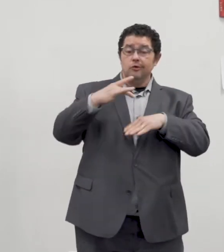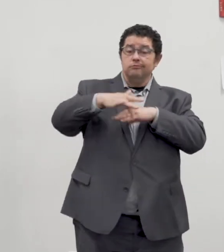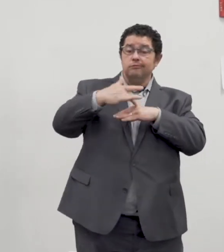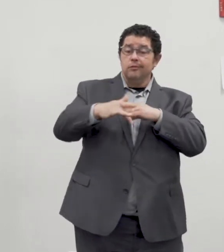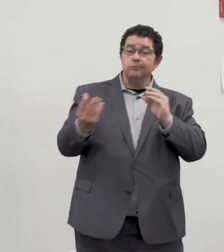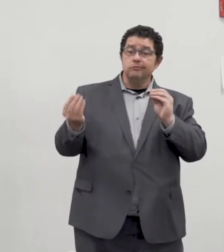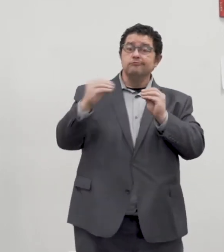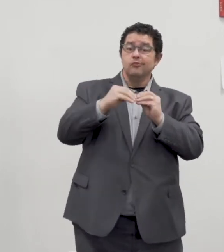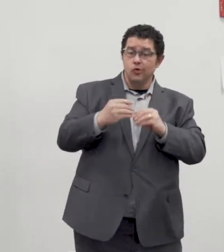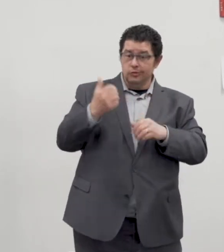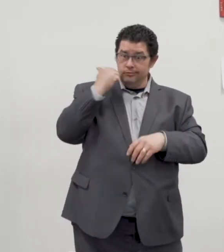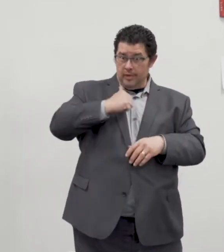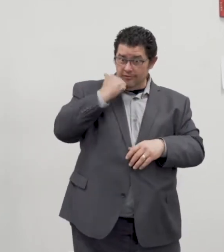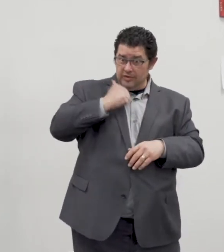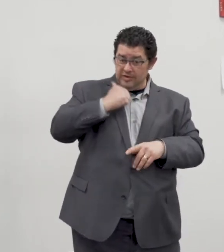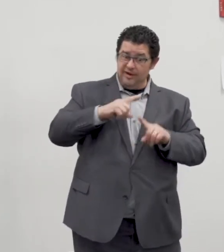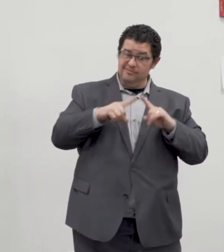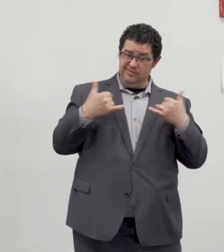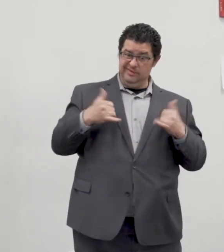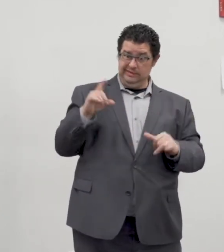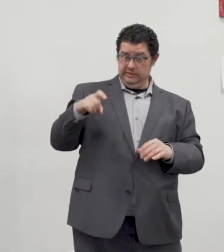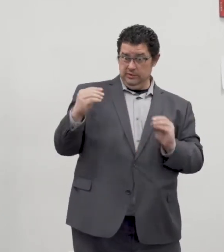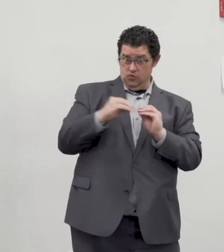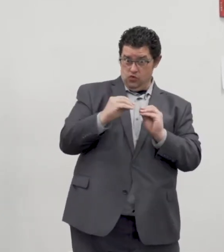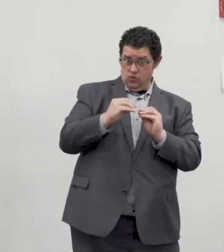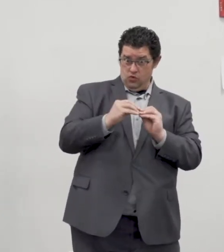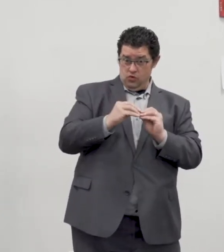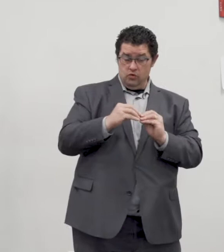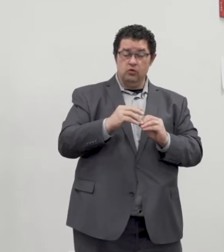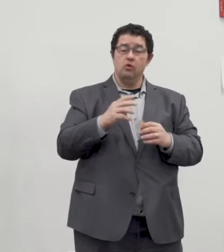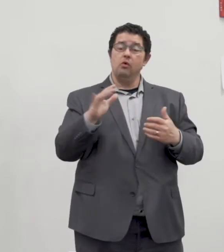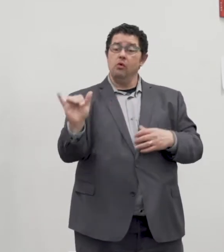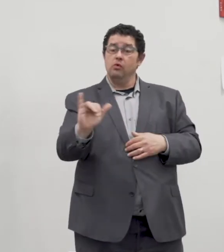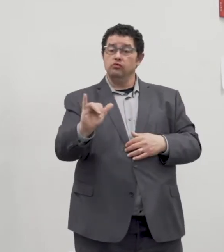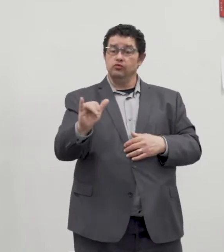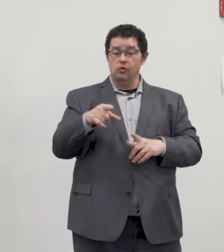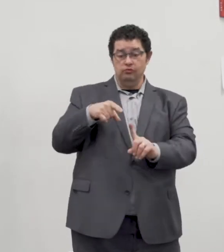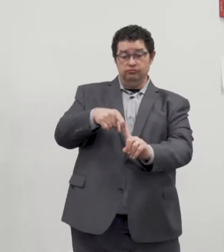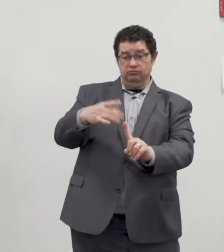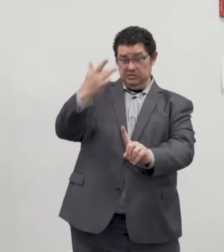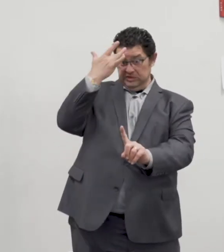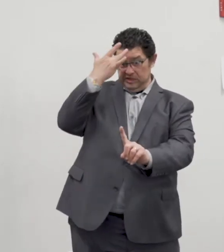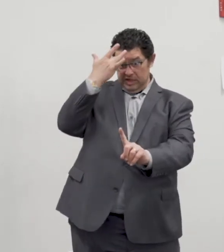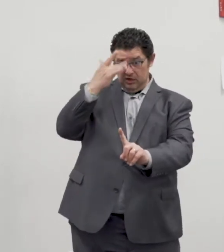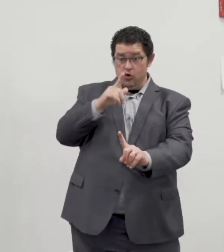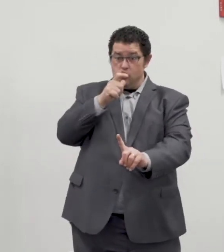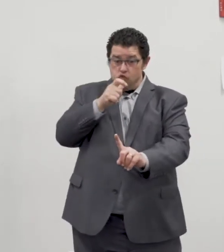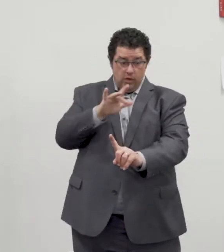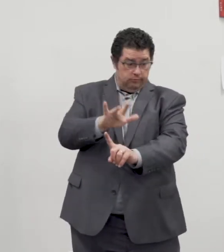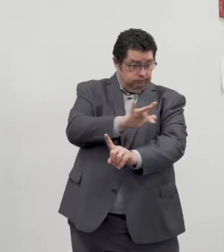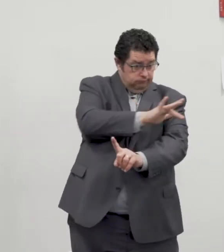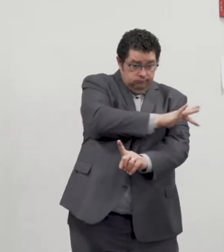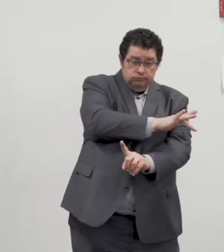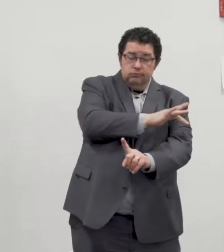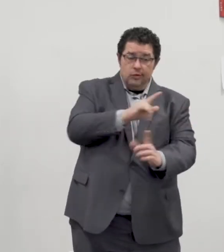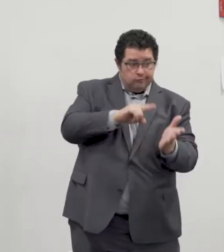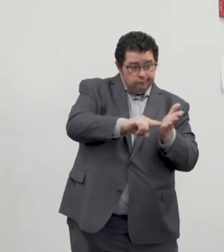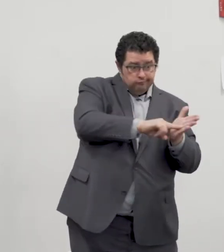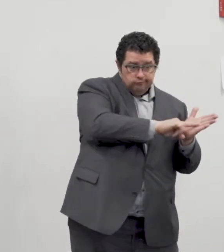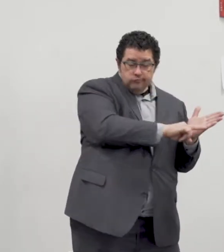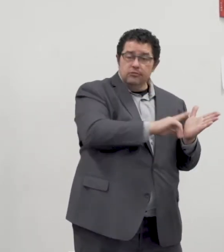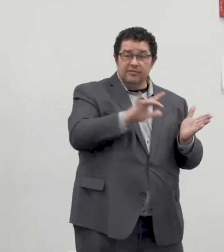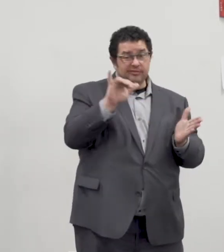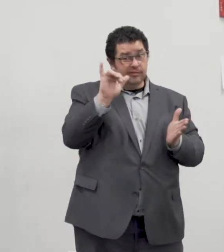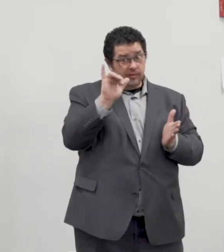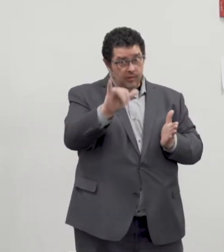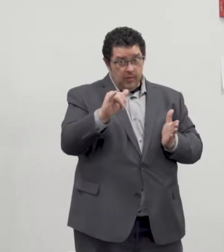where we need to be. We are also hiring more people to do contact tracing. Contact tracing is a very important part of a public health